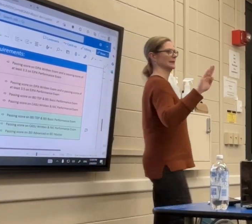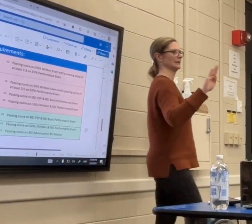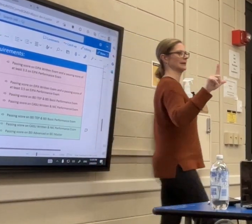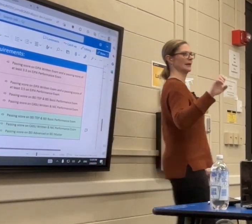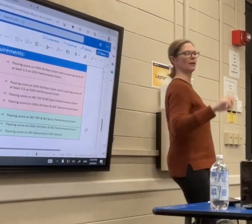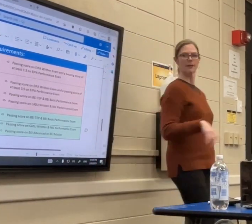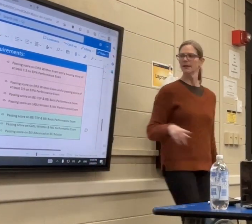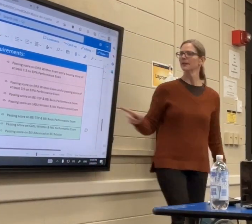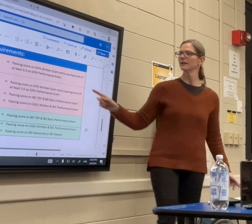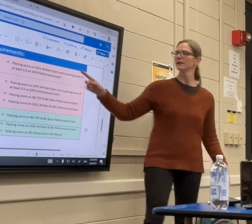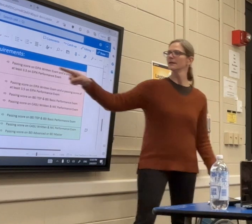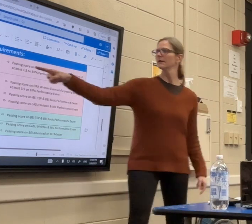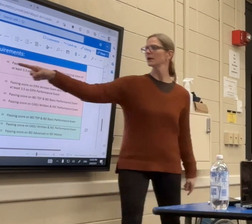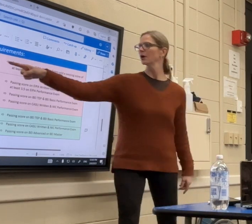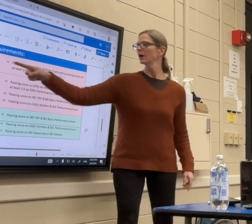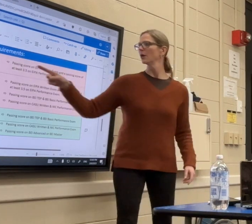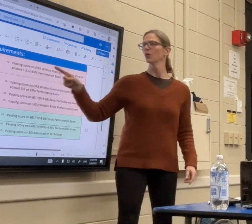this table shows you